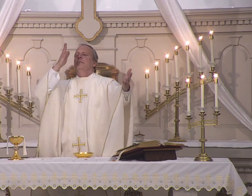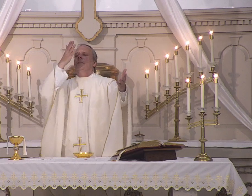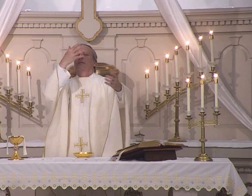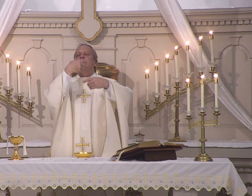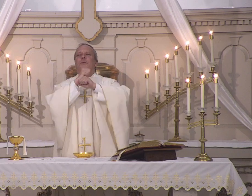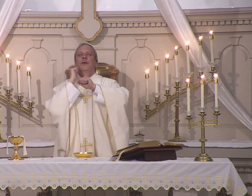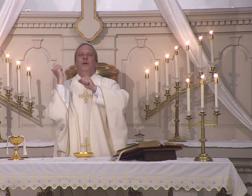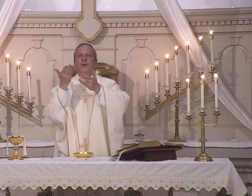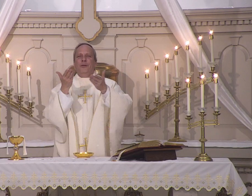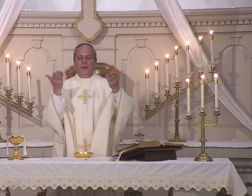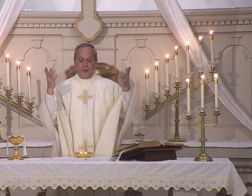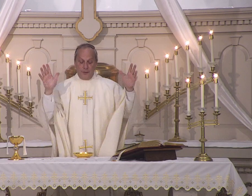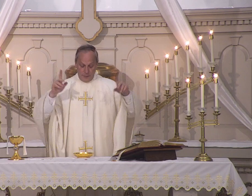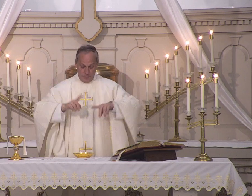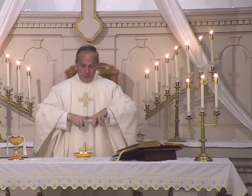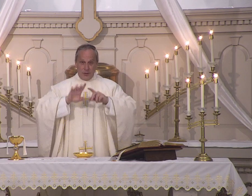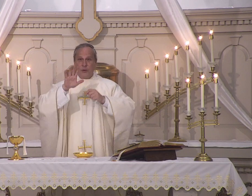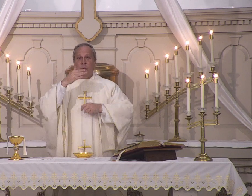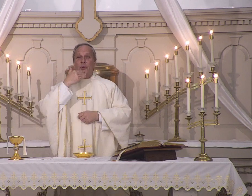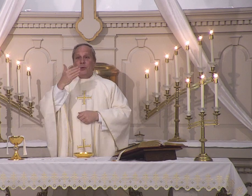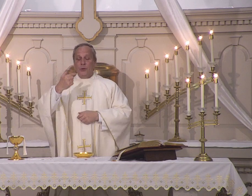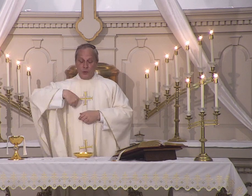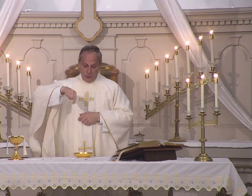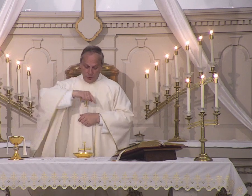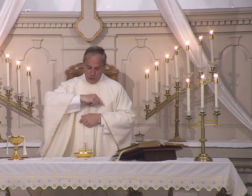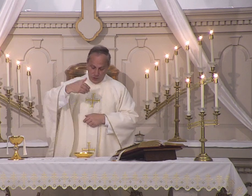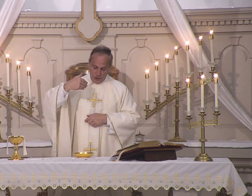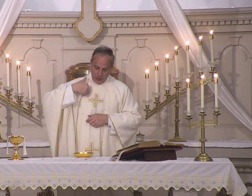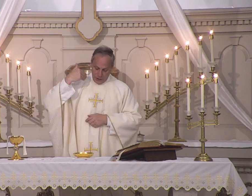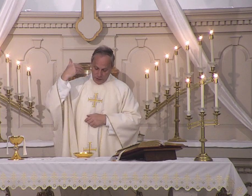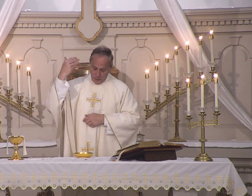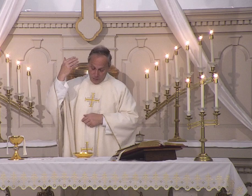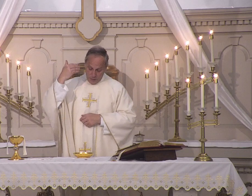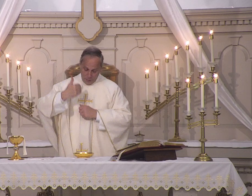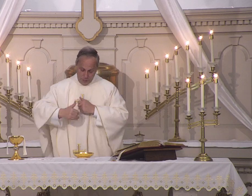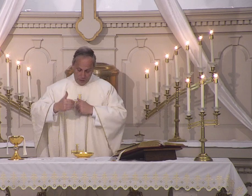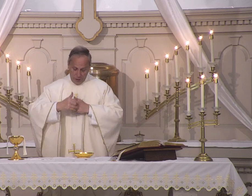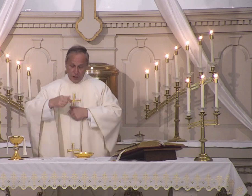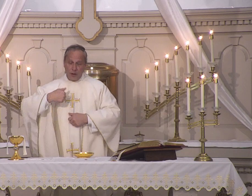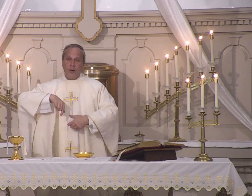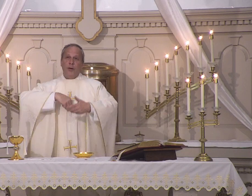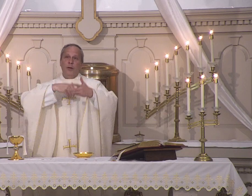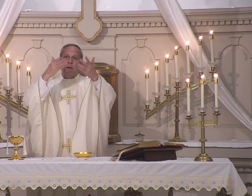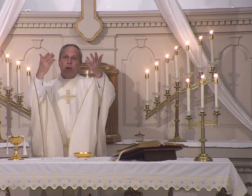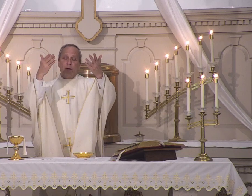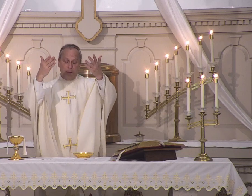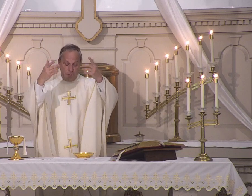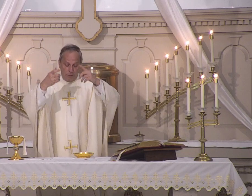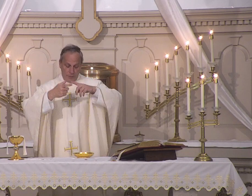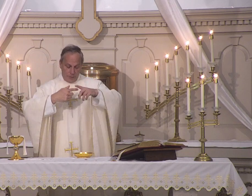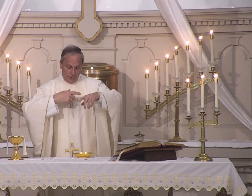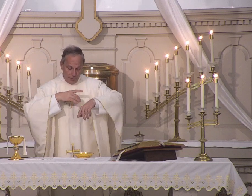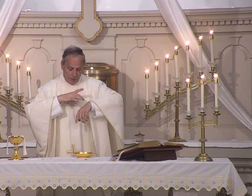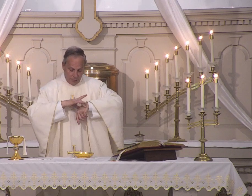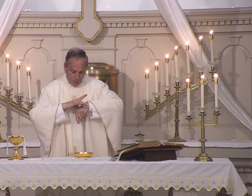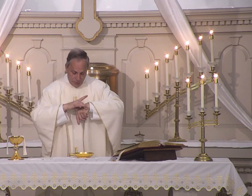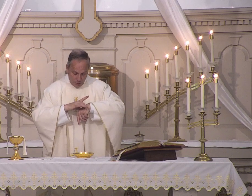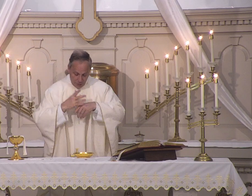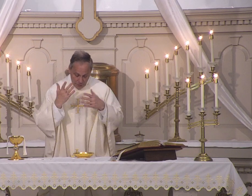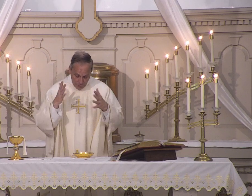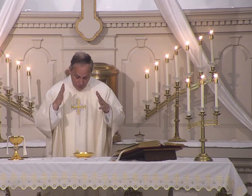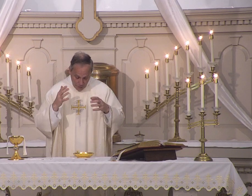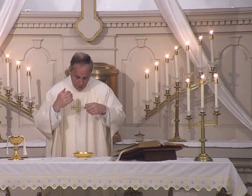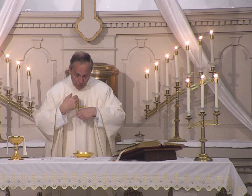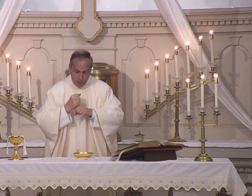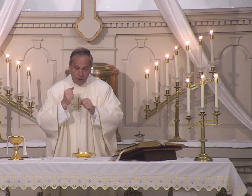Blessed are you, Lord God of all creation, for through your goodness we have received the bread we offer you, fruit of the